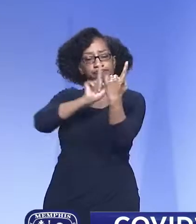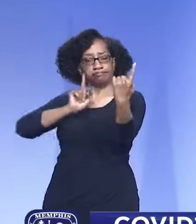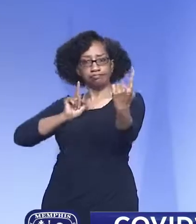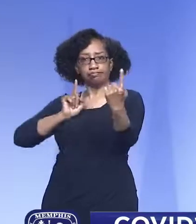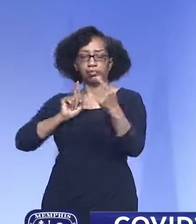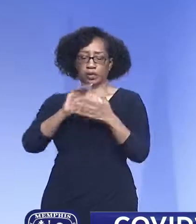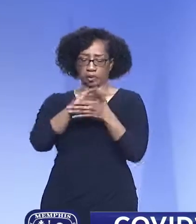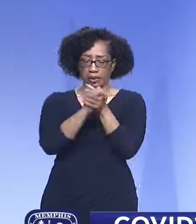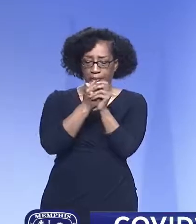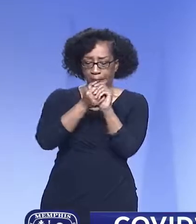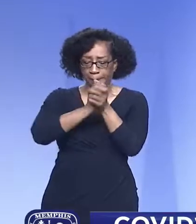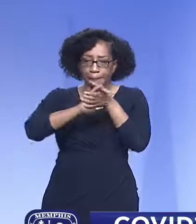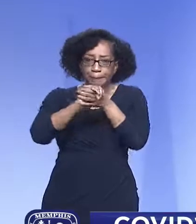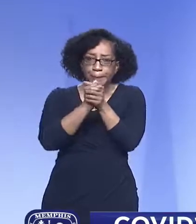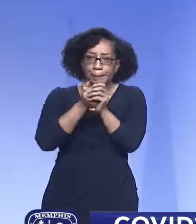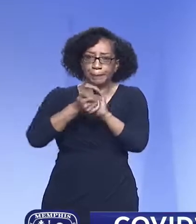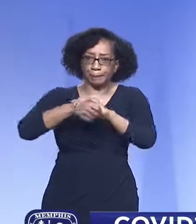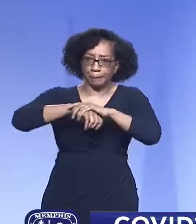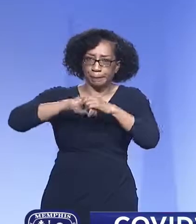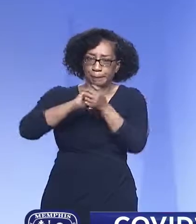sanitizing your hands, cleaning,